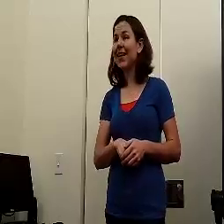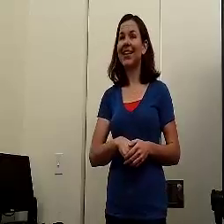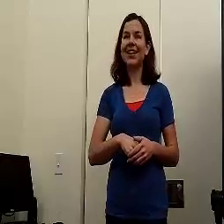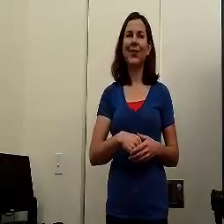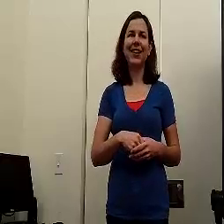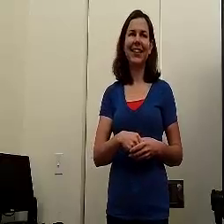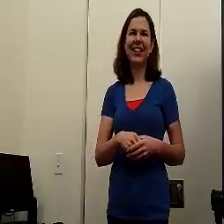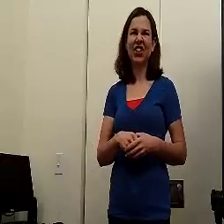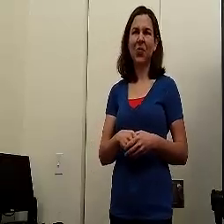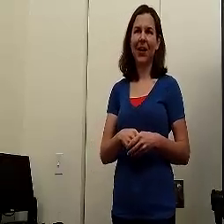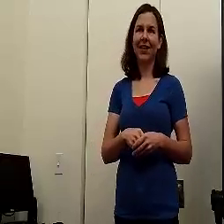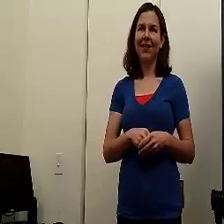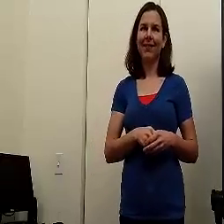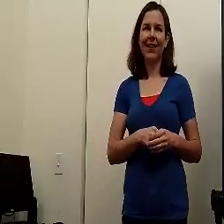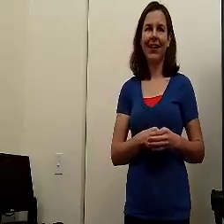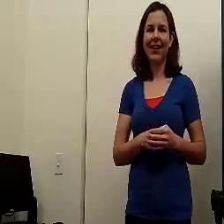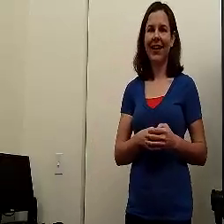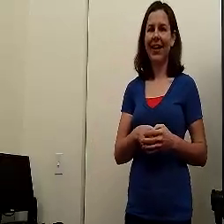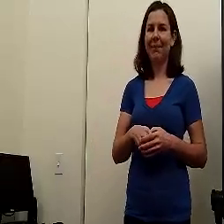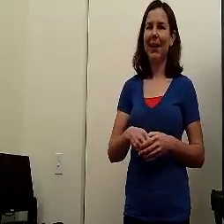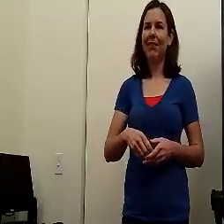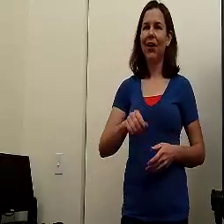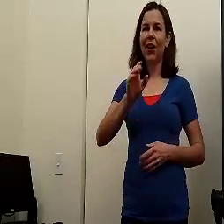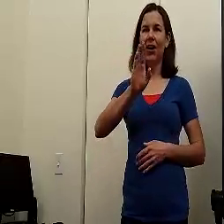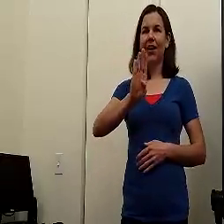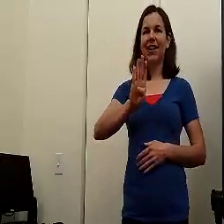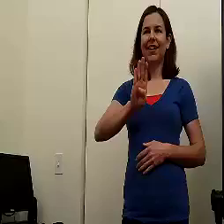Okay, next one. This is a good one for eating and behavior.